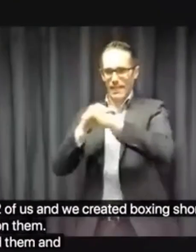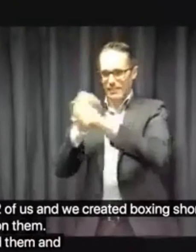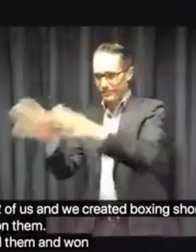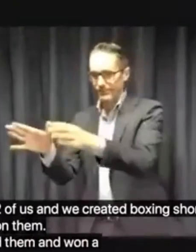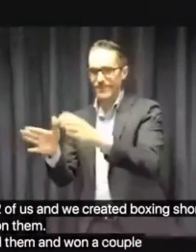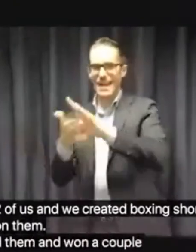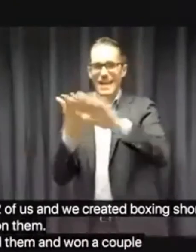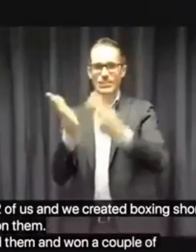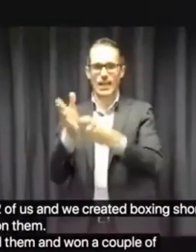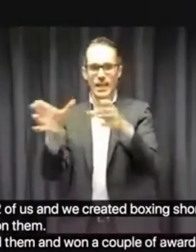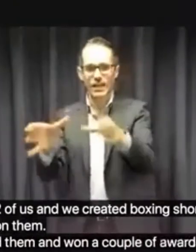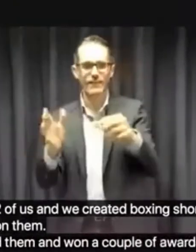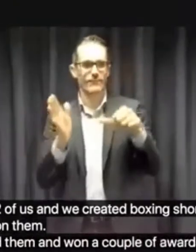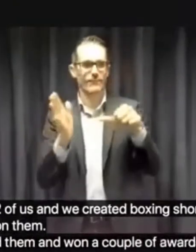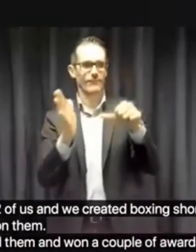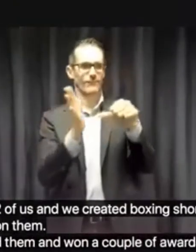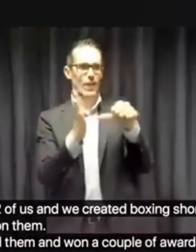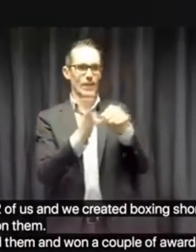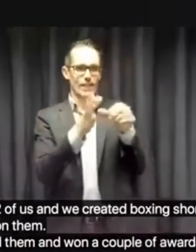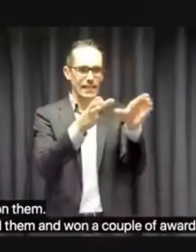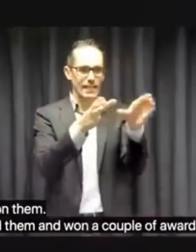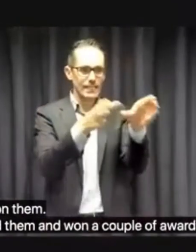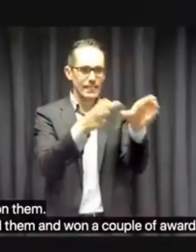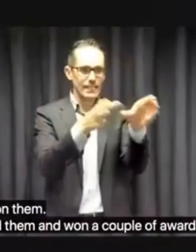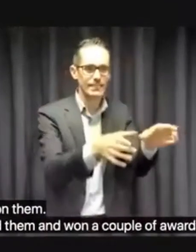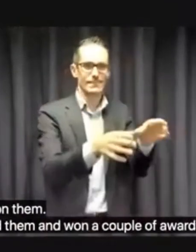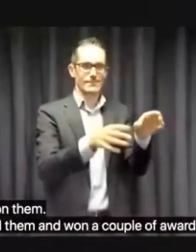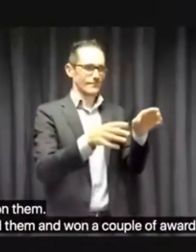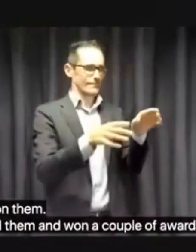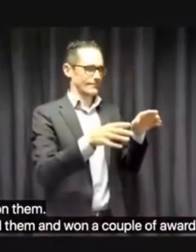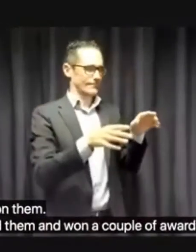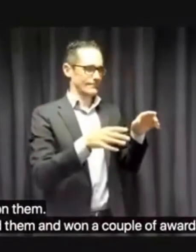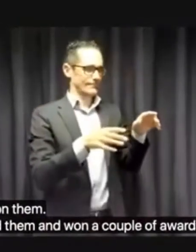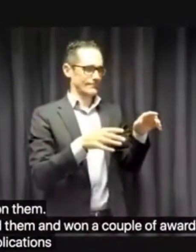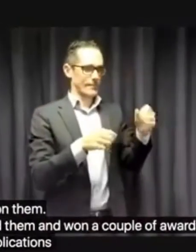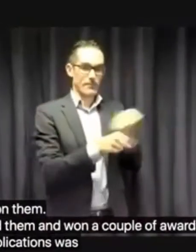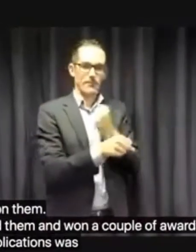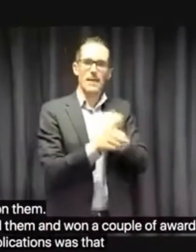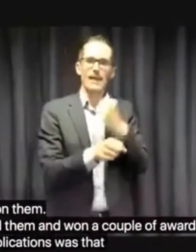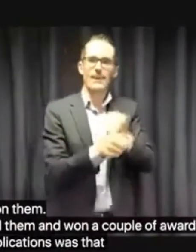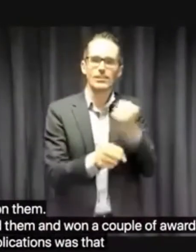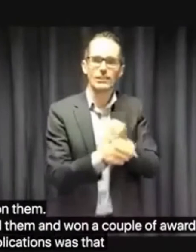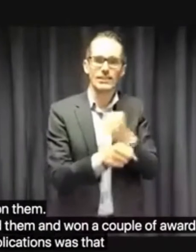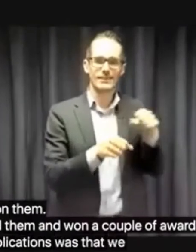learned business skills, marketing, how HR function, finance,